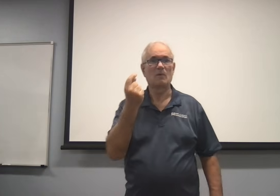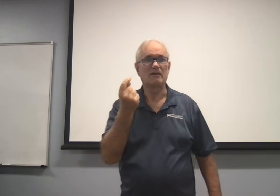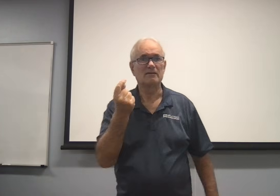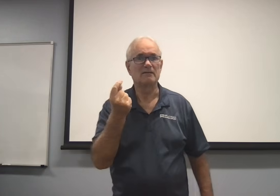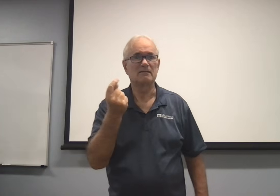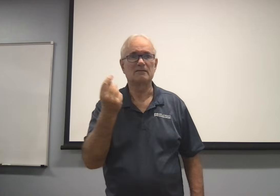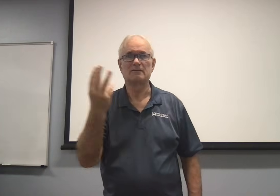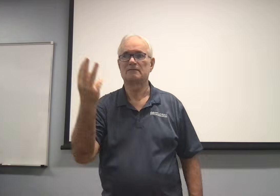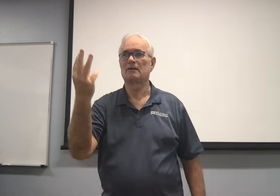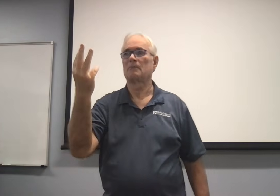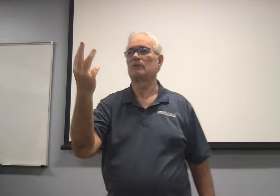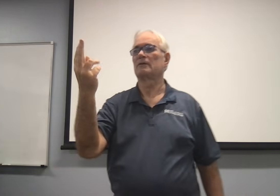What?